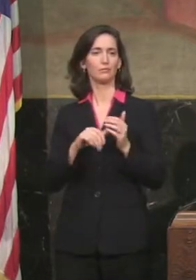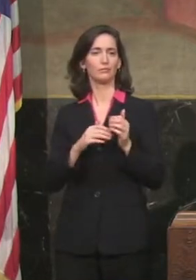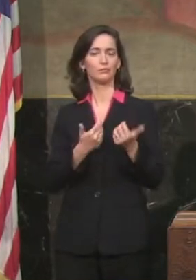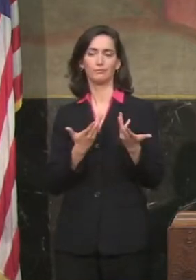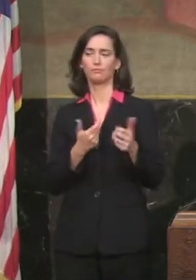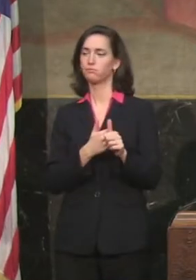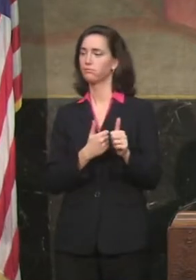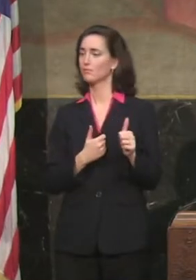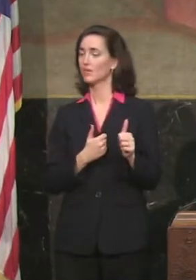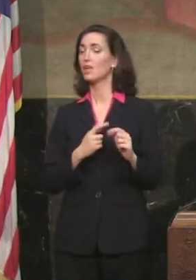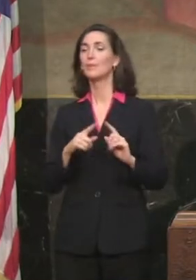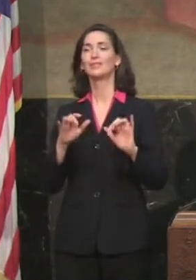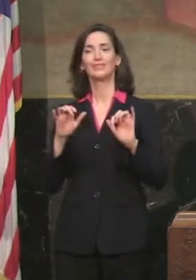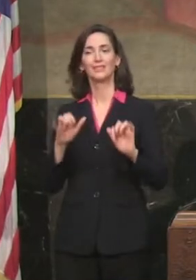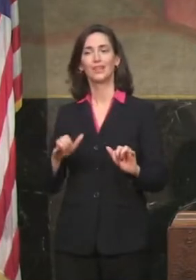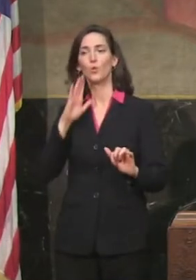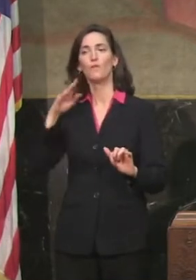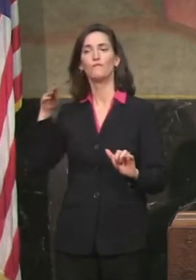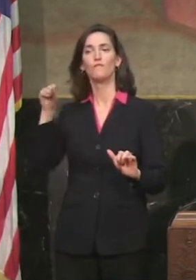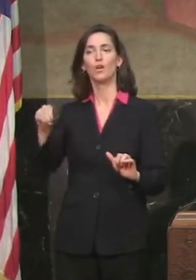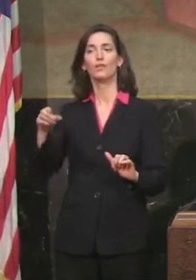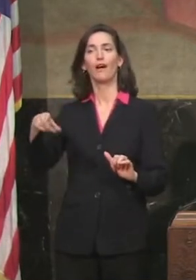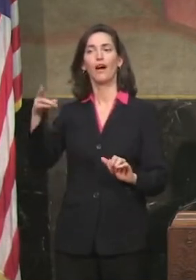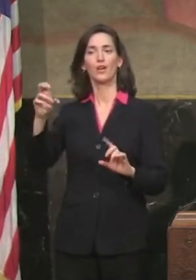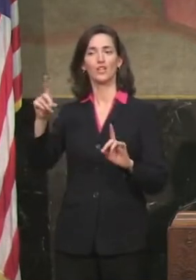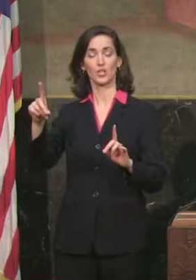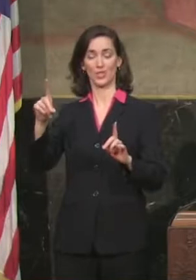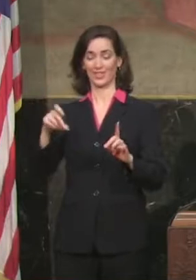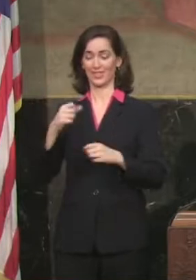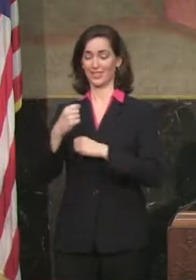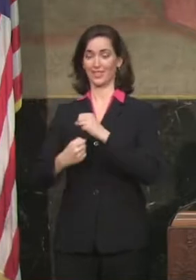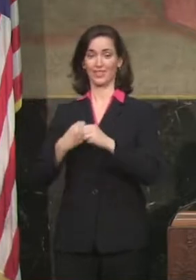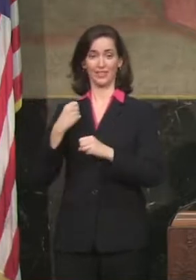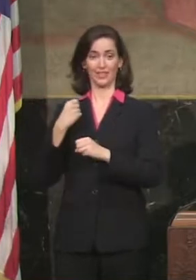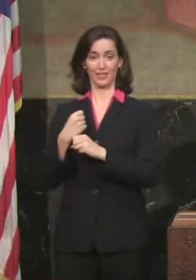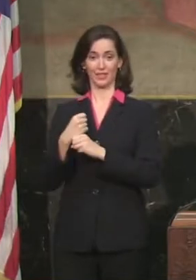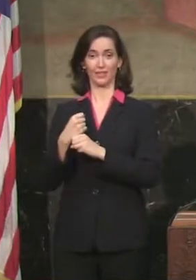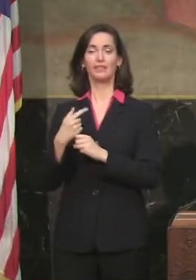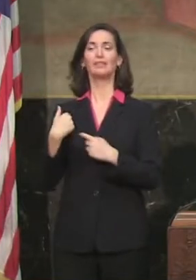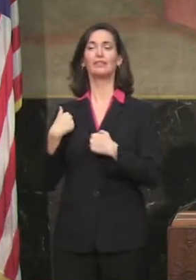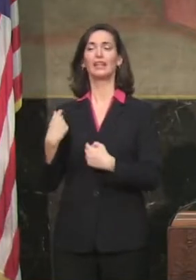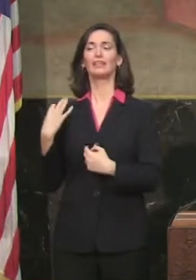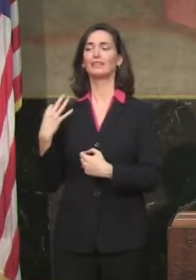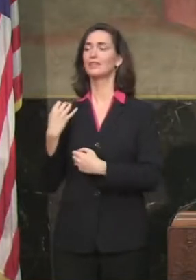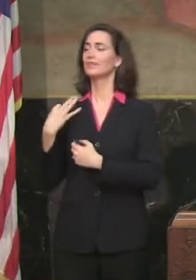education without a reduction from current year for the first time in 9 years.